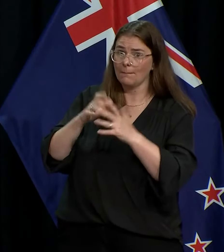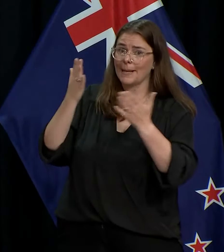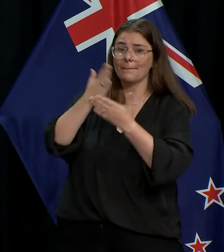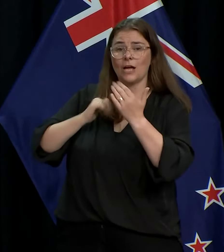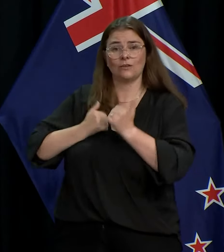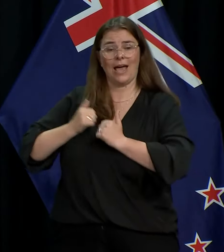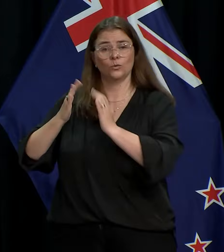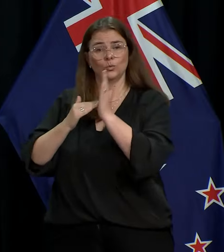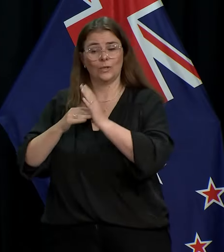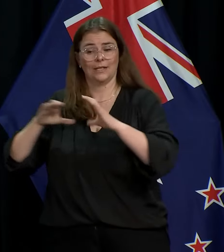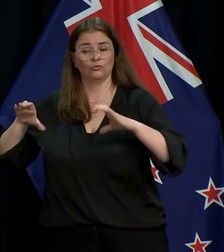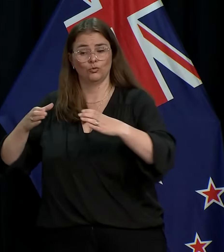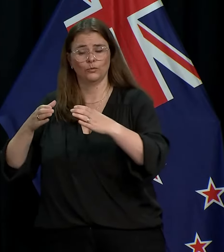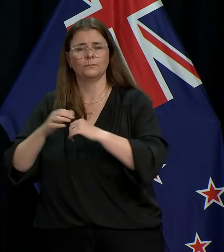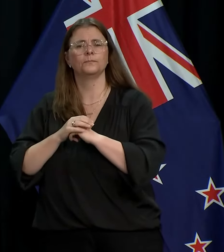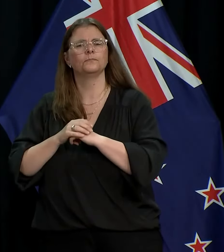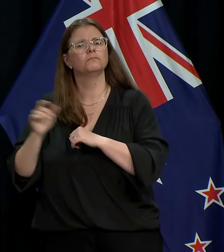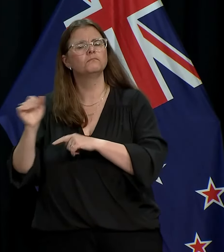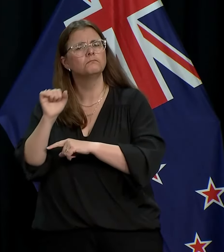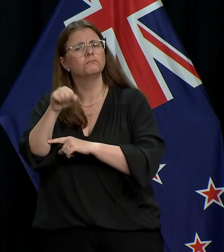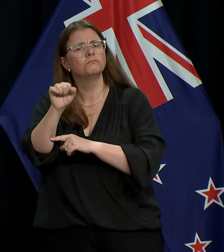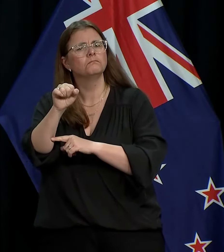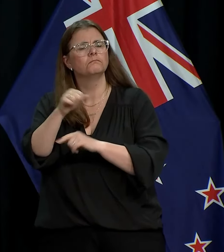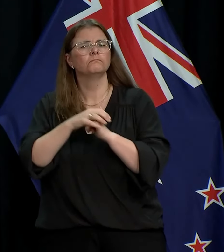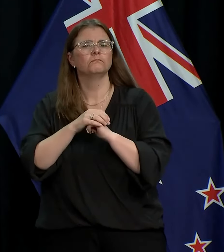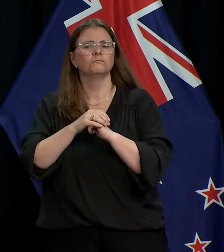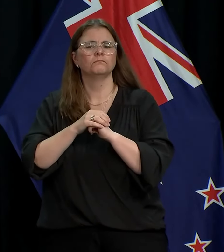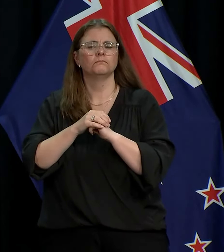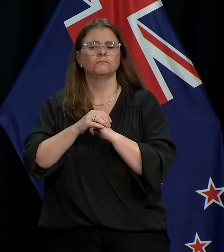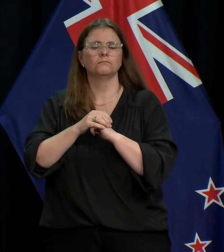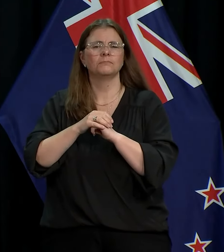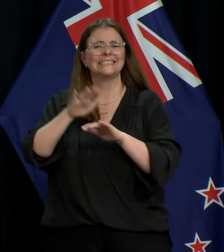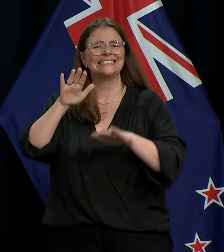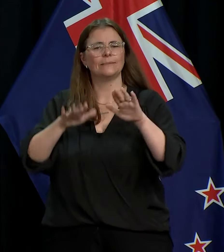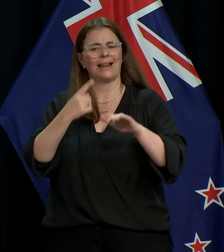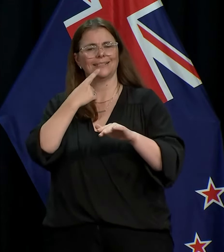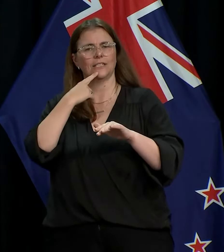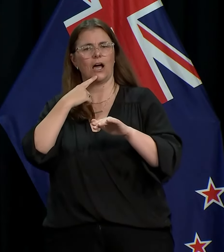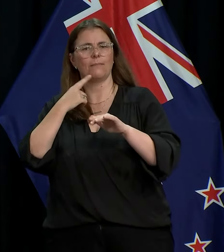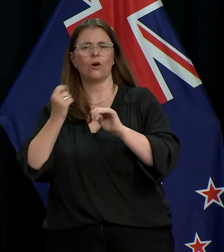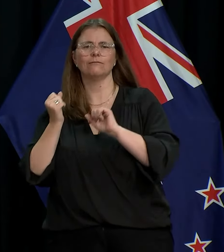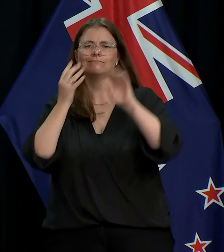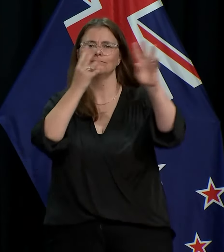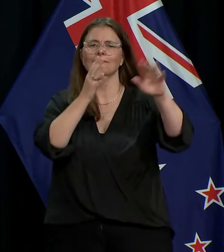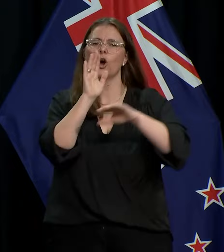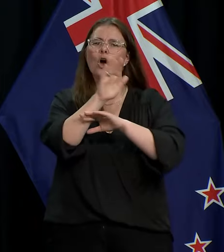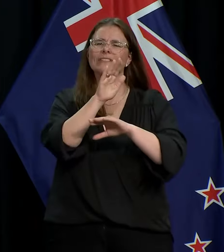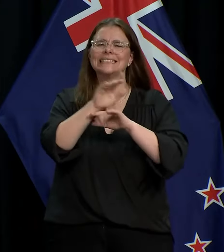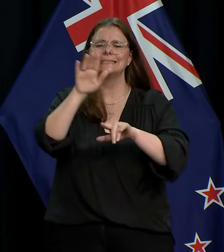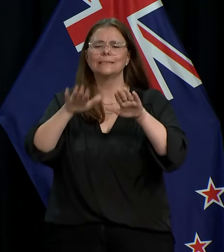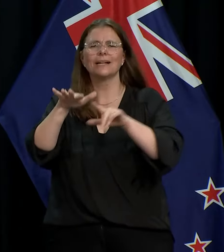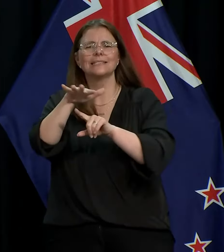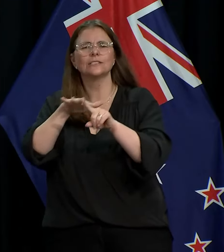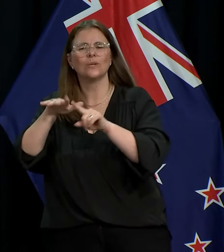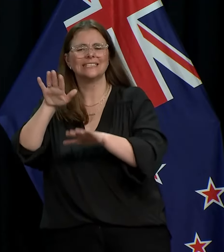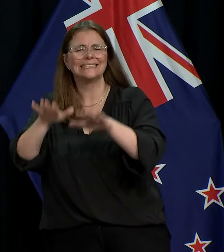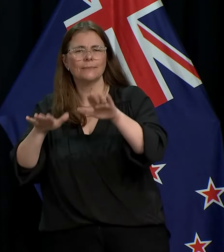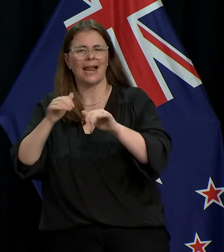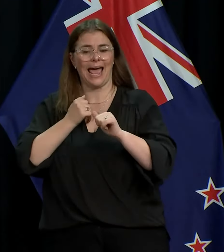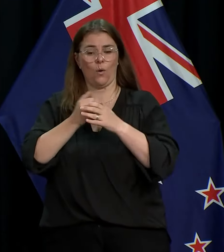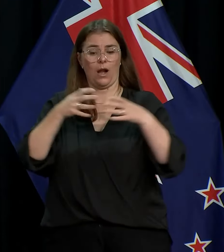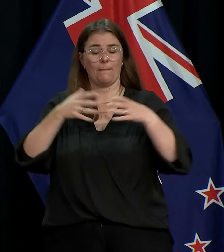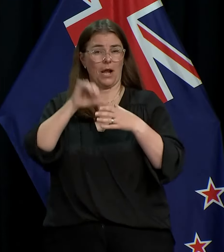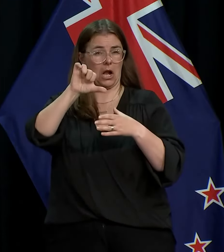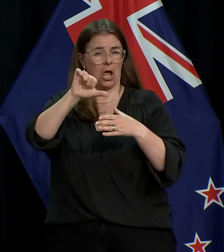Look, this is very much in keeping with similar deployments of this nature in other situations where we are